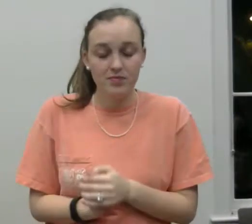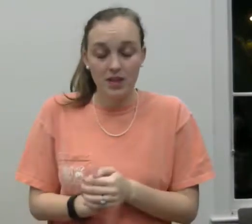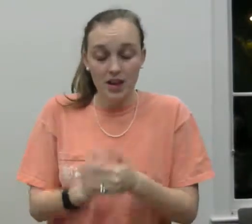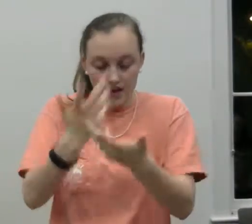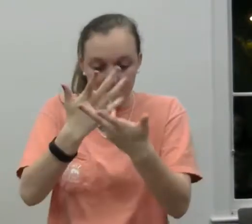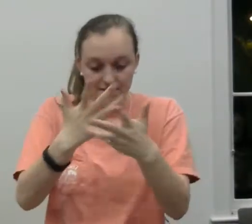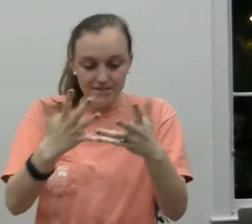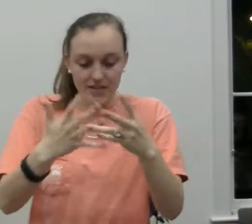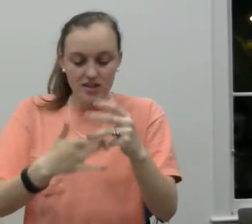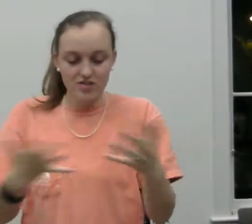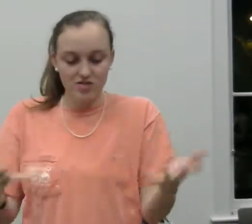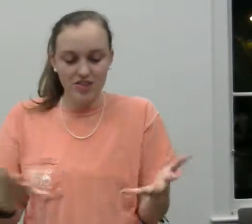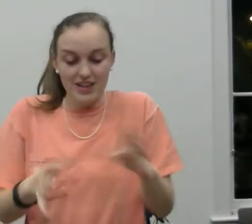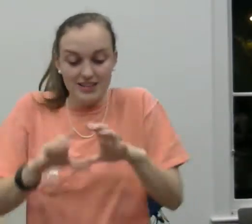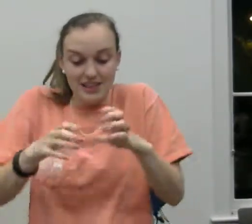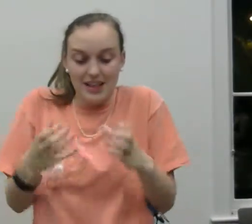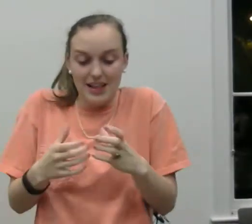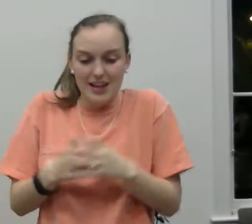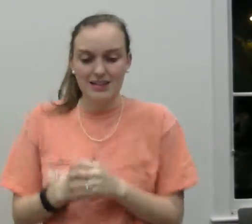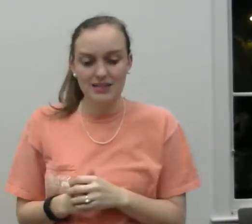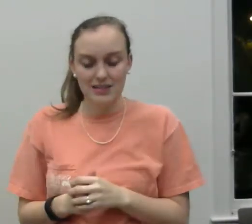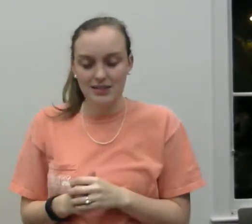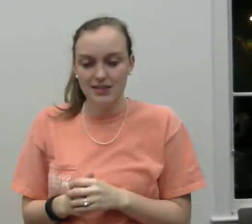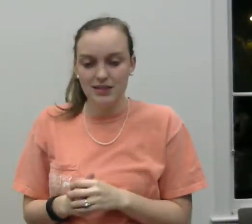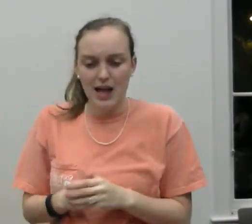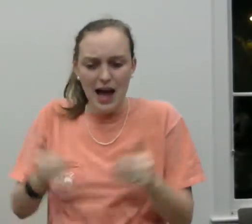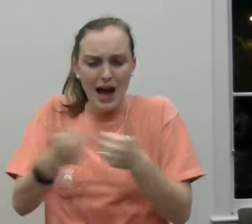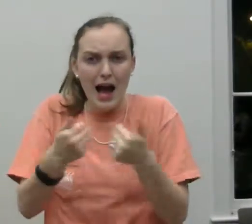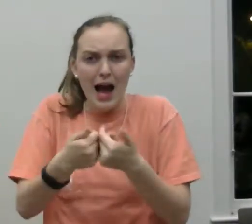be talking about the scientific method. How the scientists throughout history